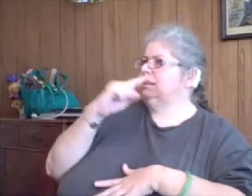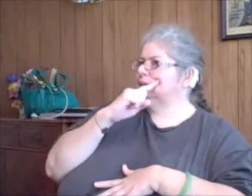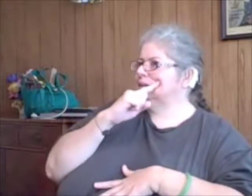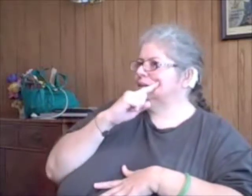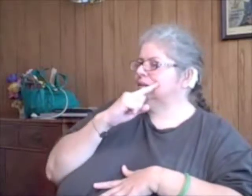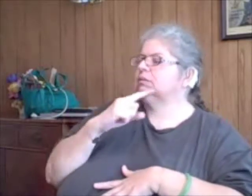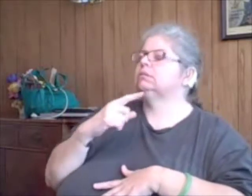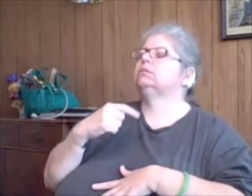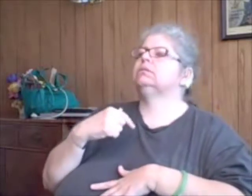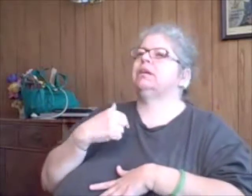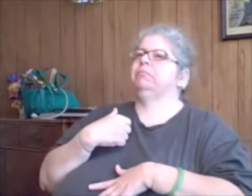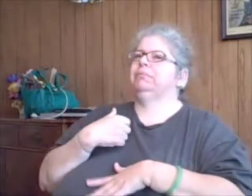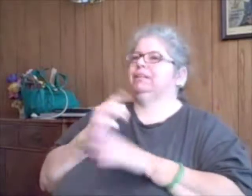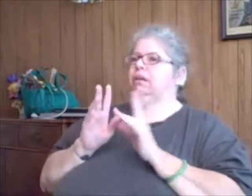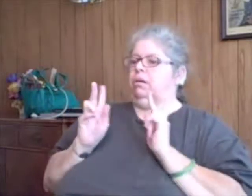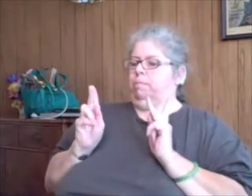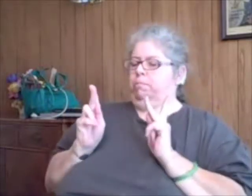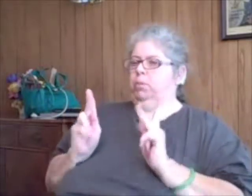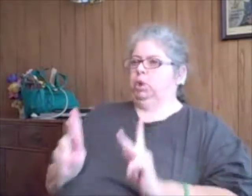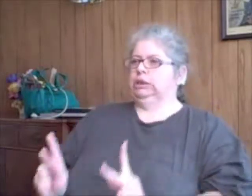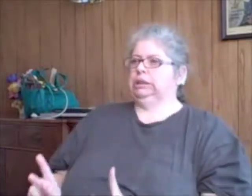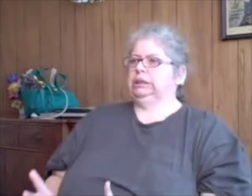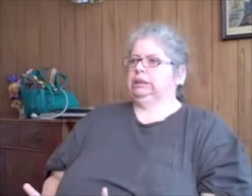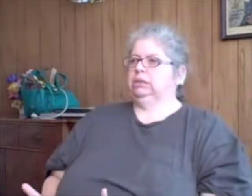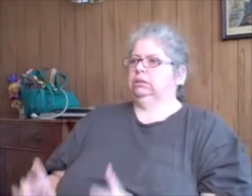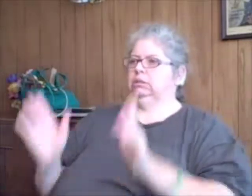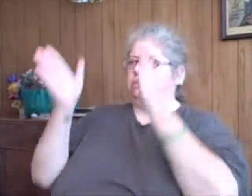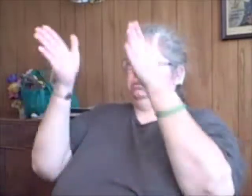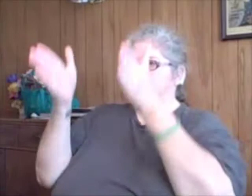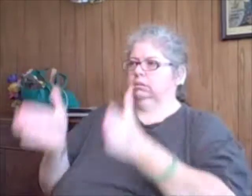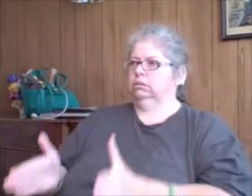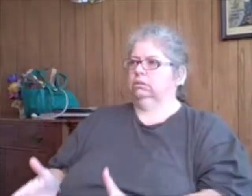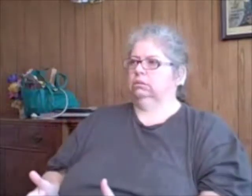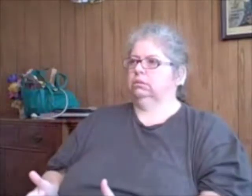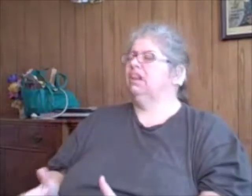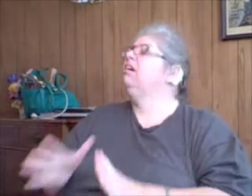God's eyes, but I'm a person. I don't hate women.